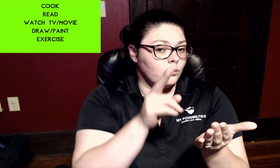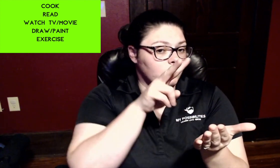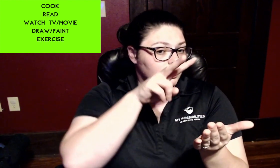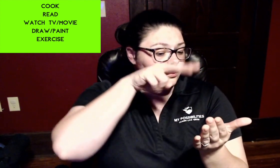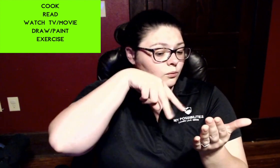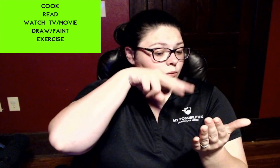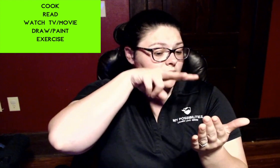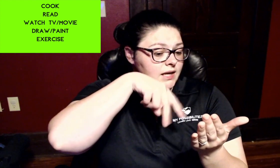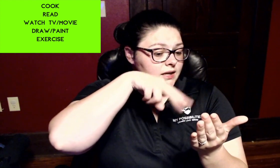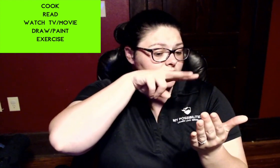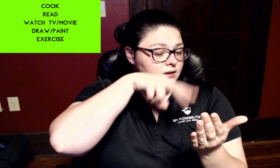going to read.